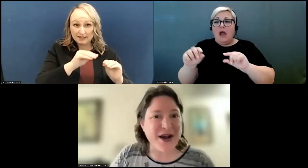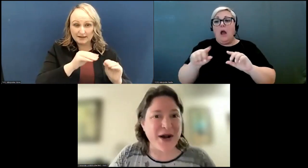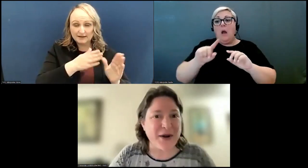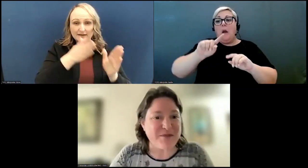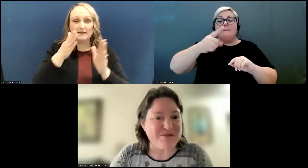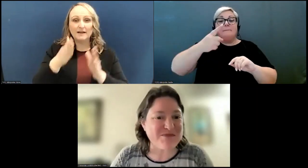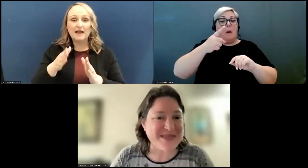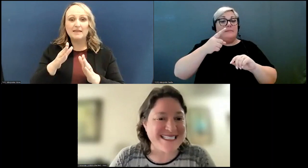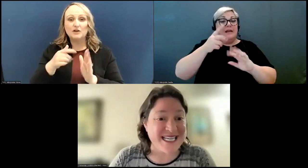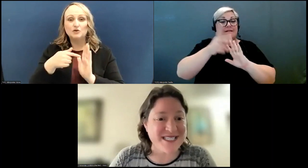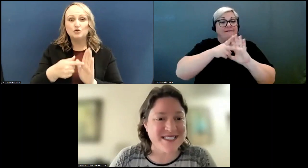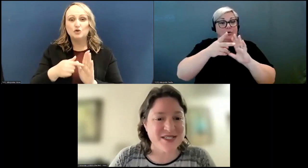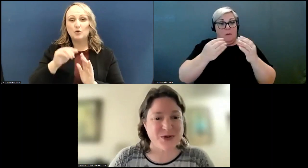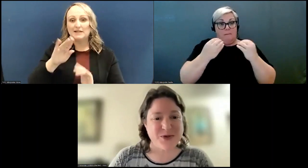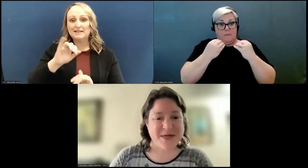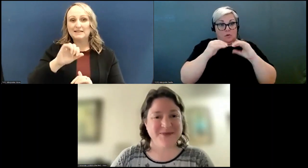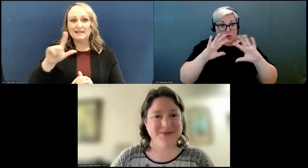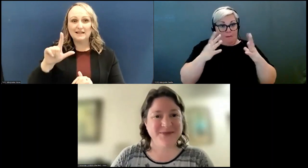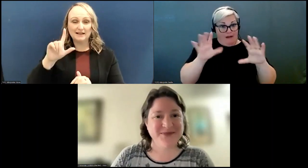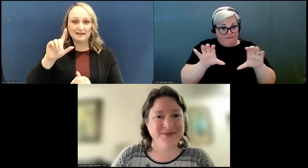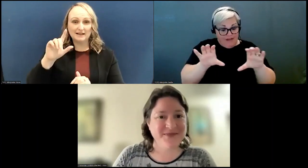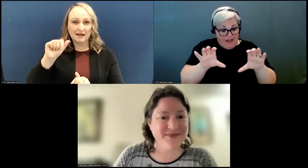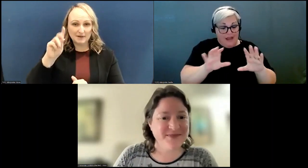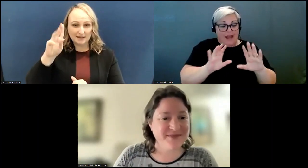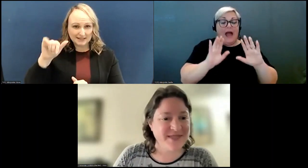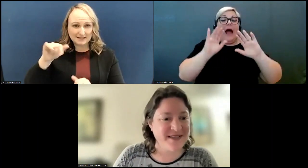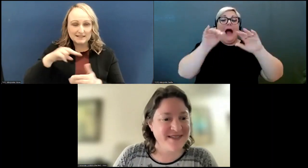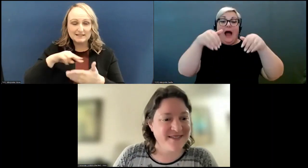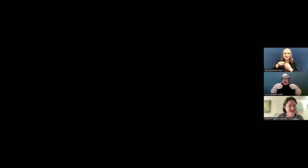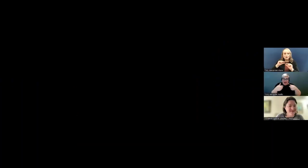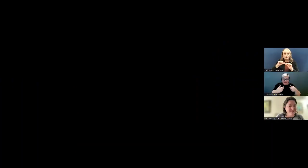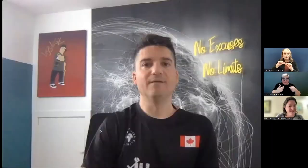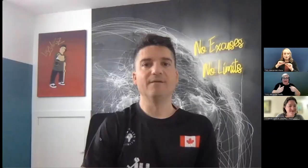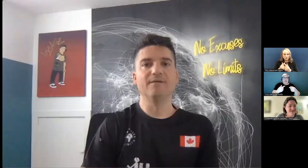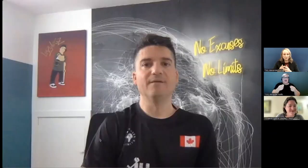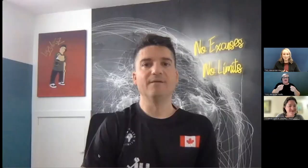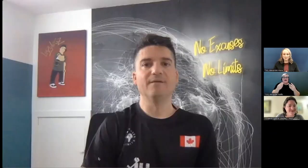Abilities dance group.